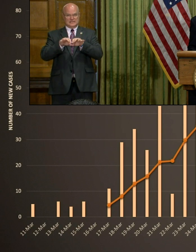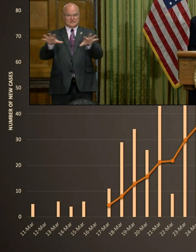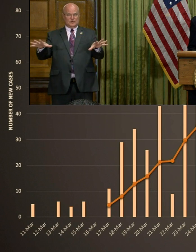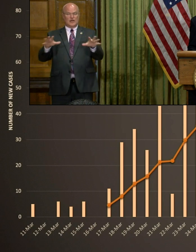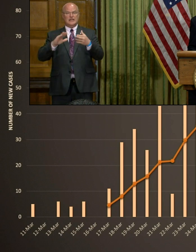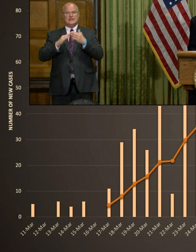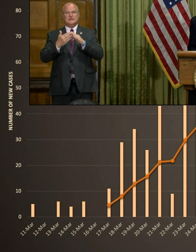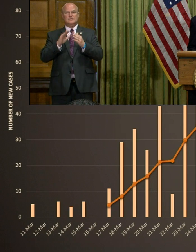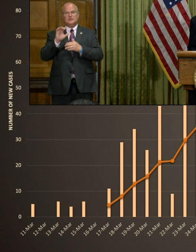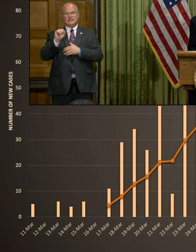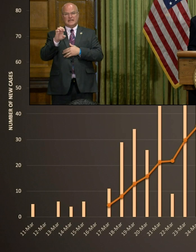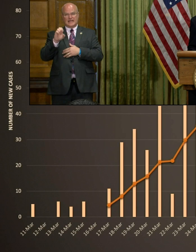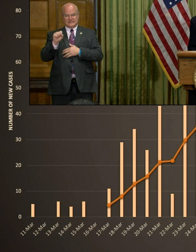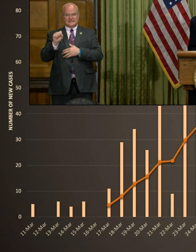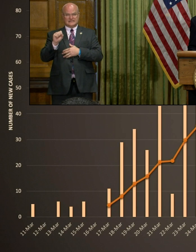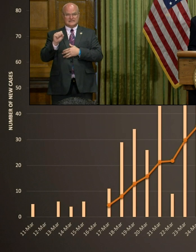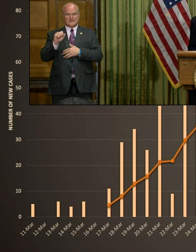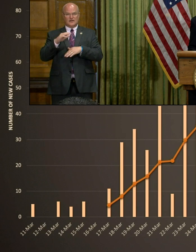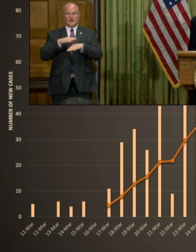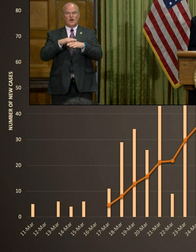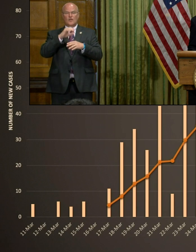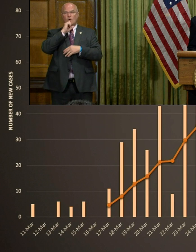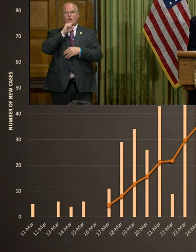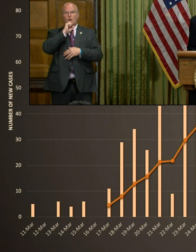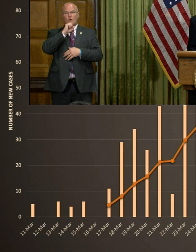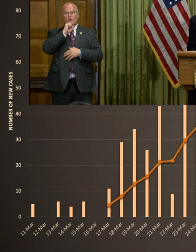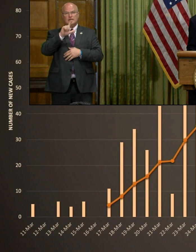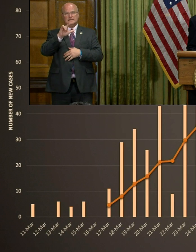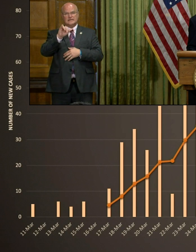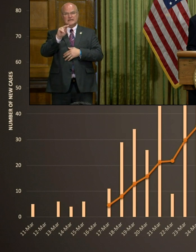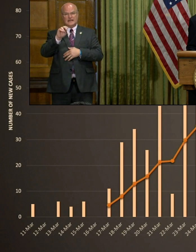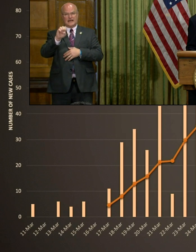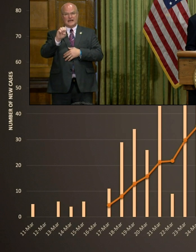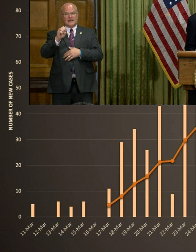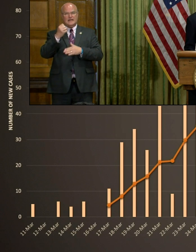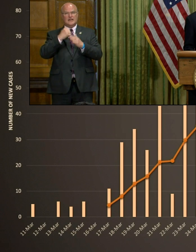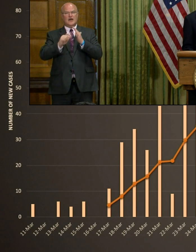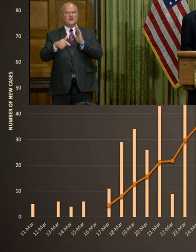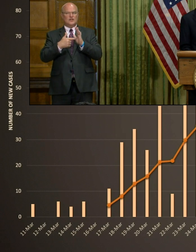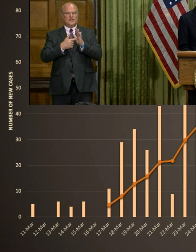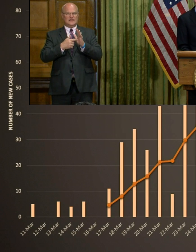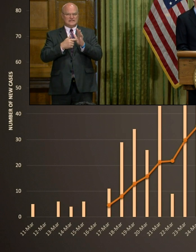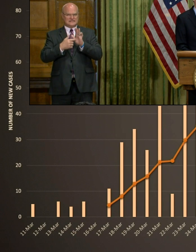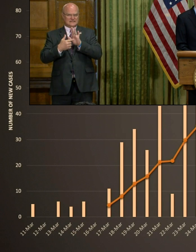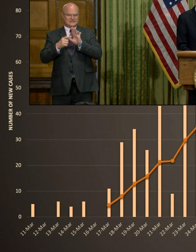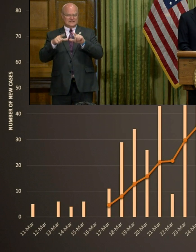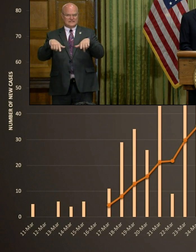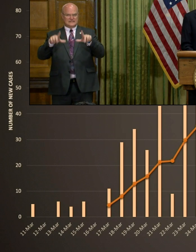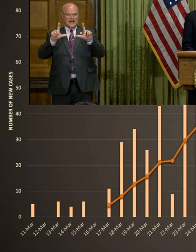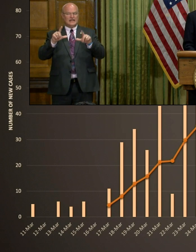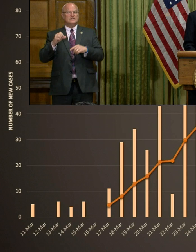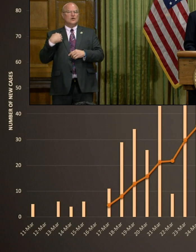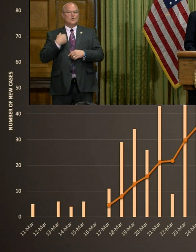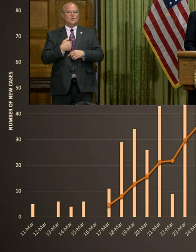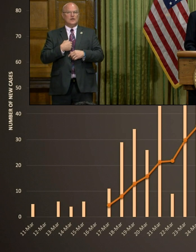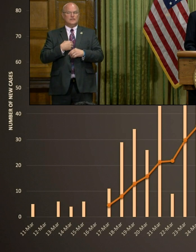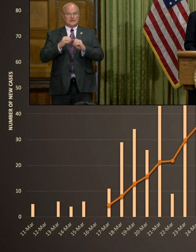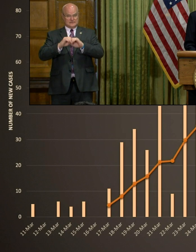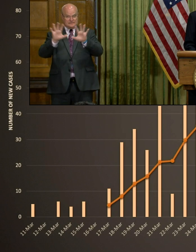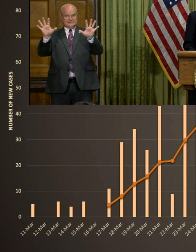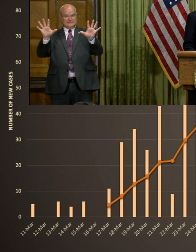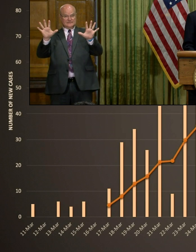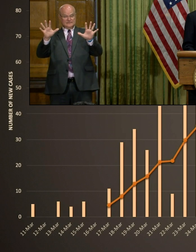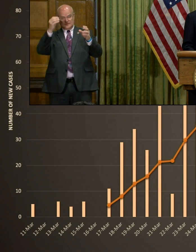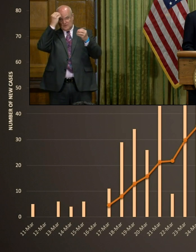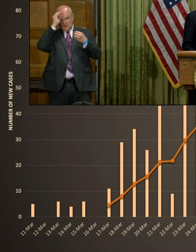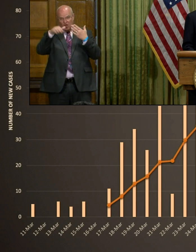and the community cases on the orange line under this scenario. So we're being transparent, we're